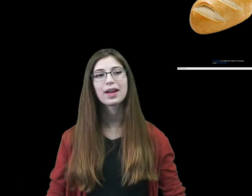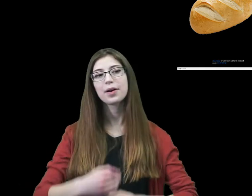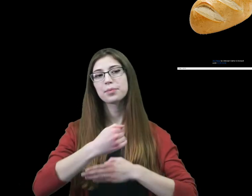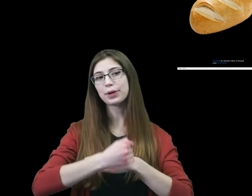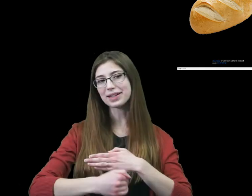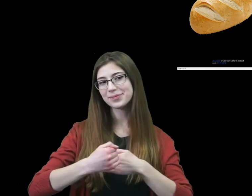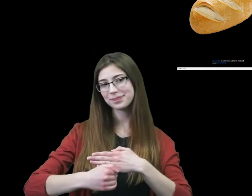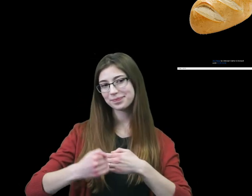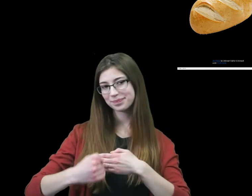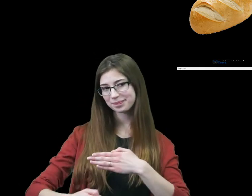Bread.